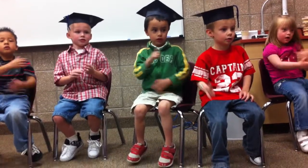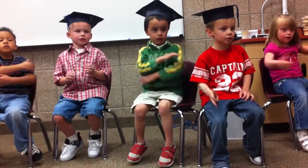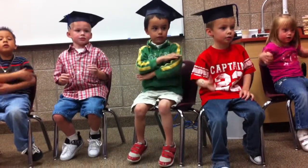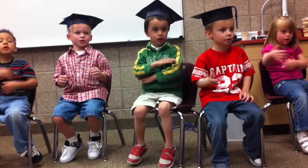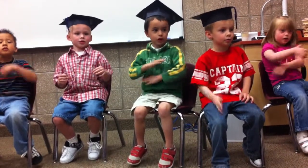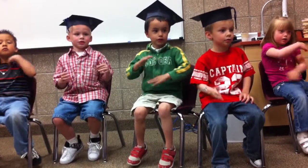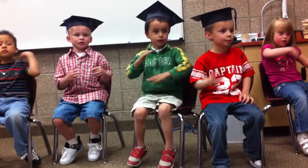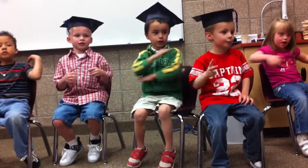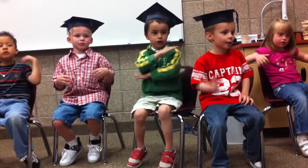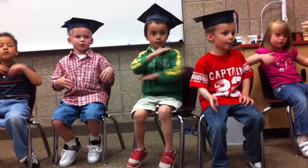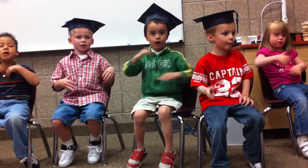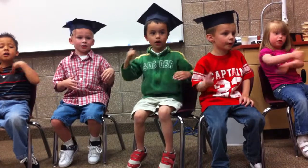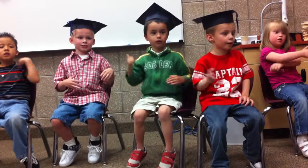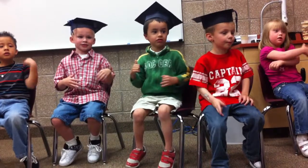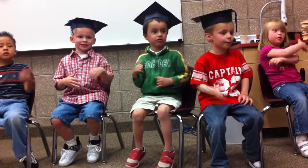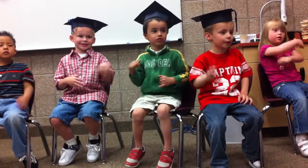Zebra, zebra, z.